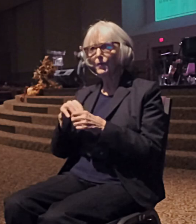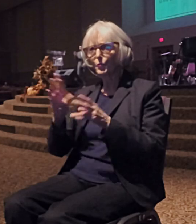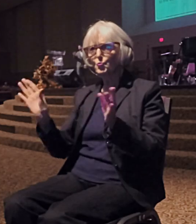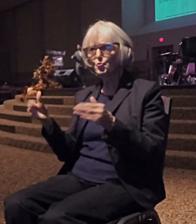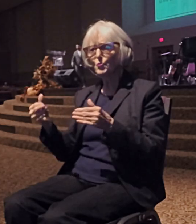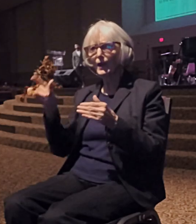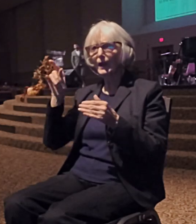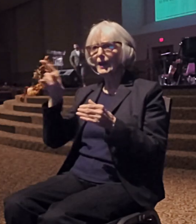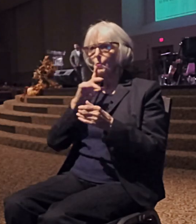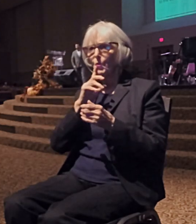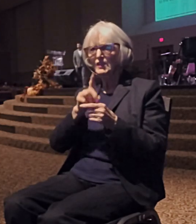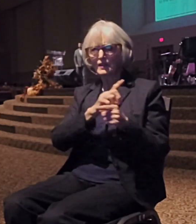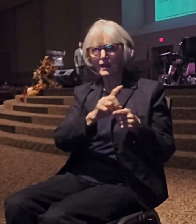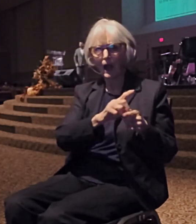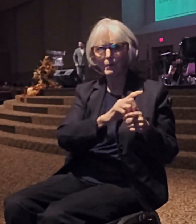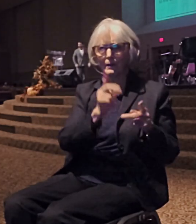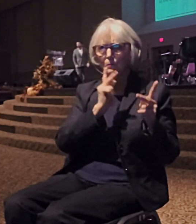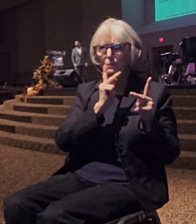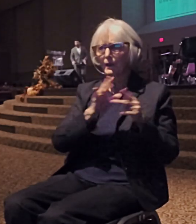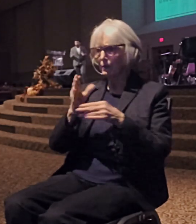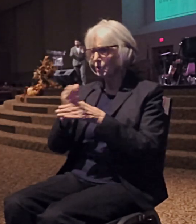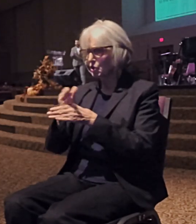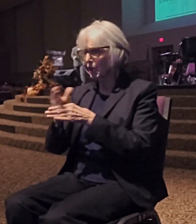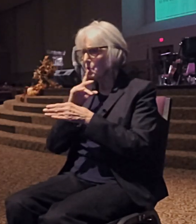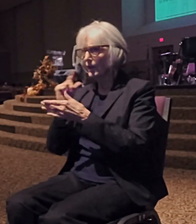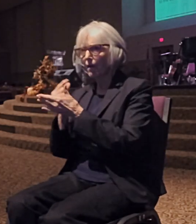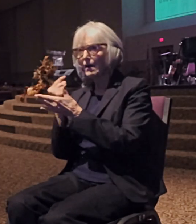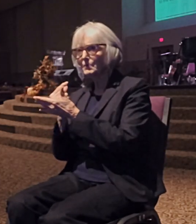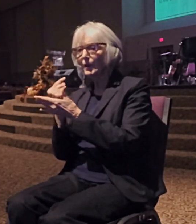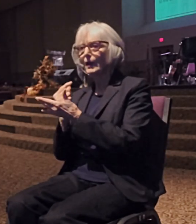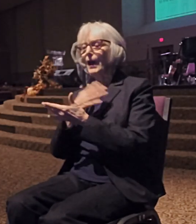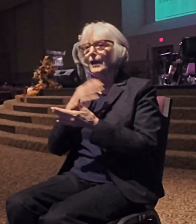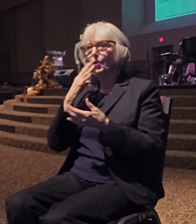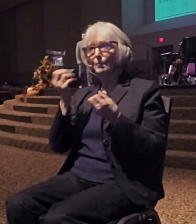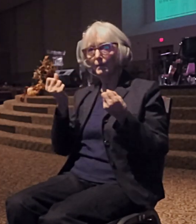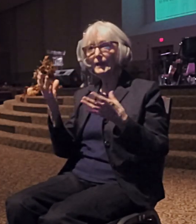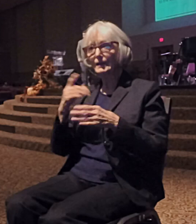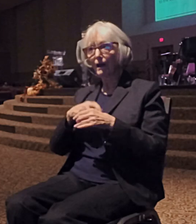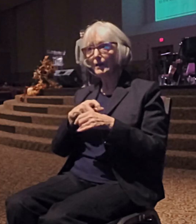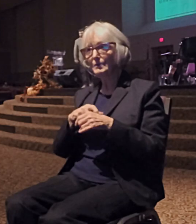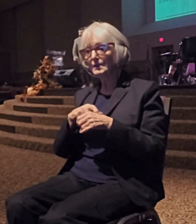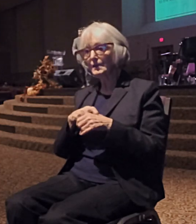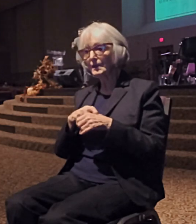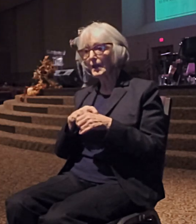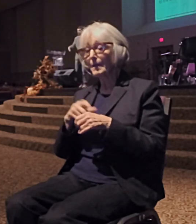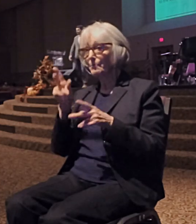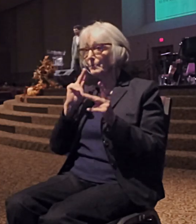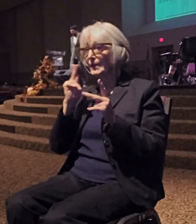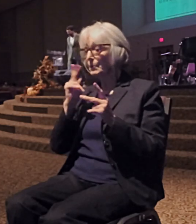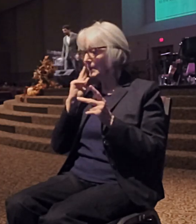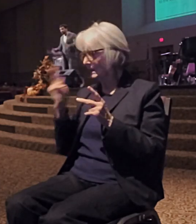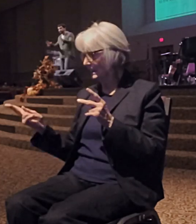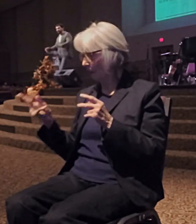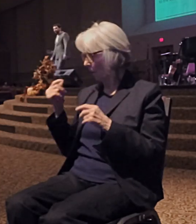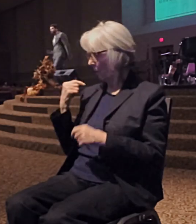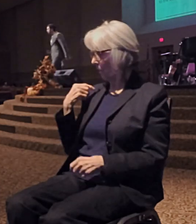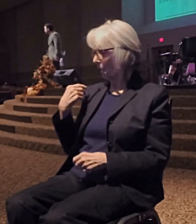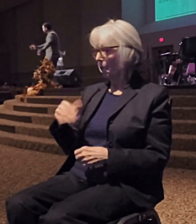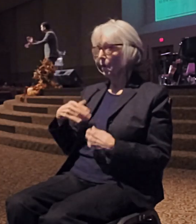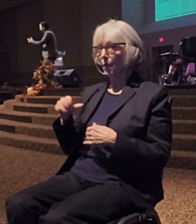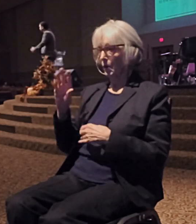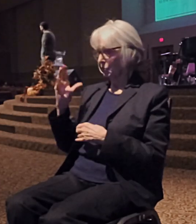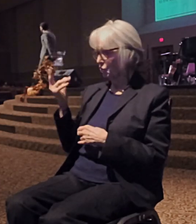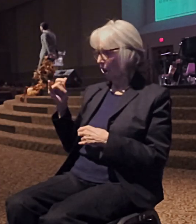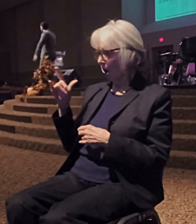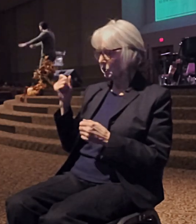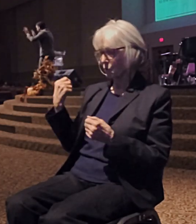Charles was discipling people. Charles was sharing the gospel. And I know how most of the time it works. People see this in the church. Oh,